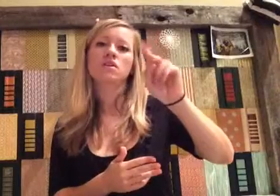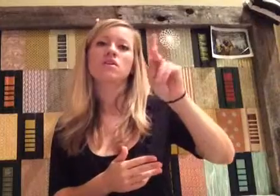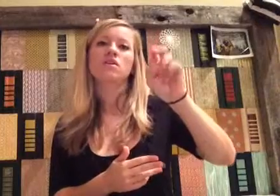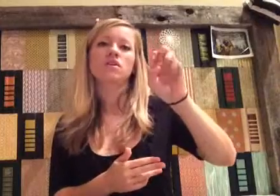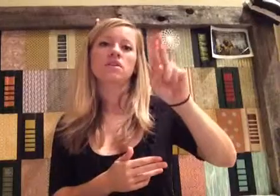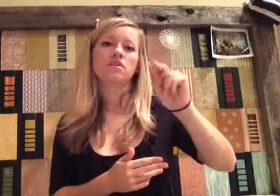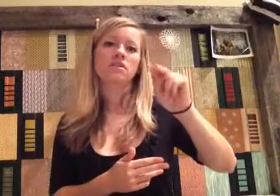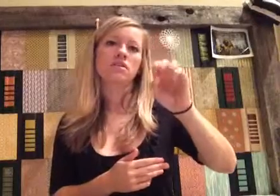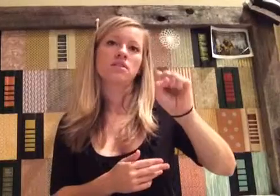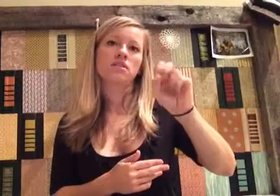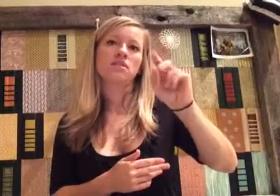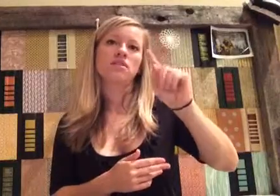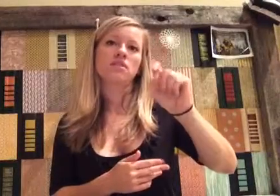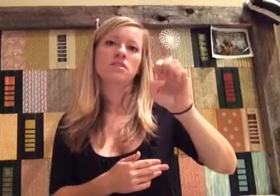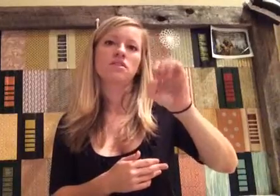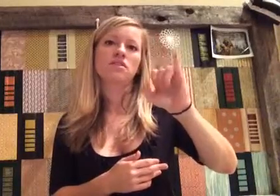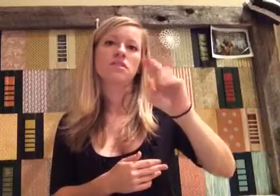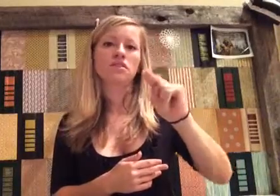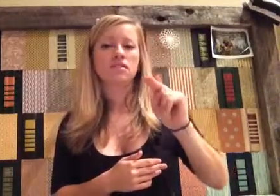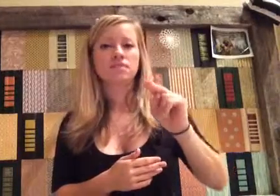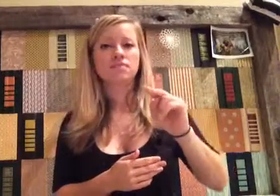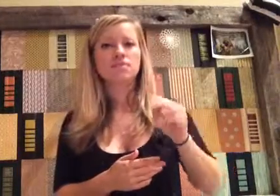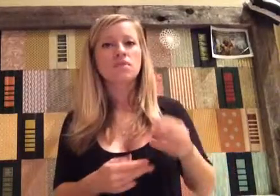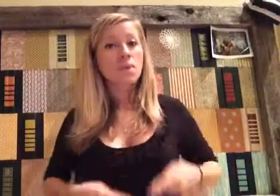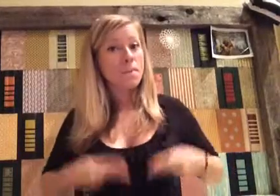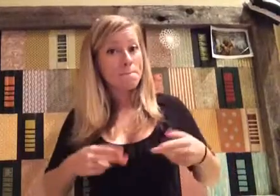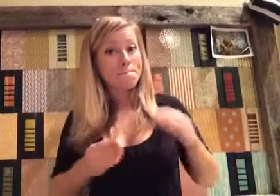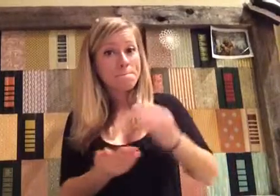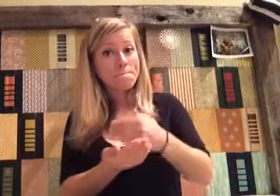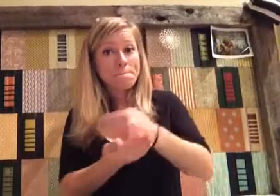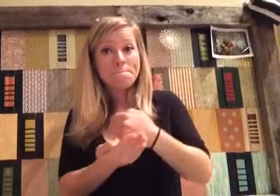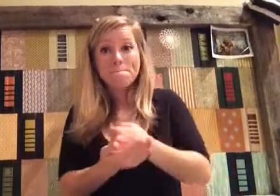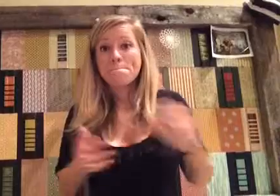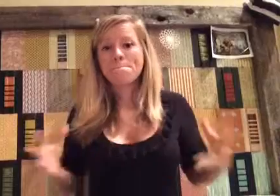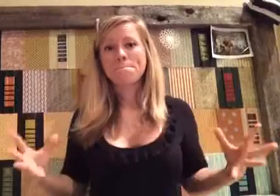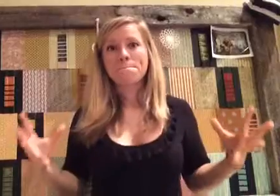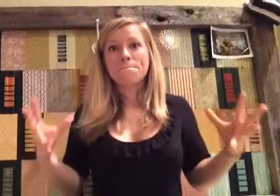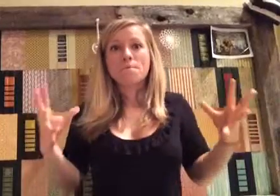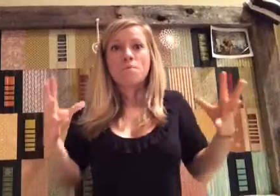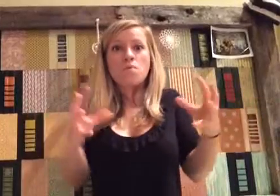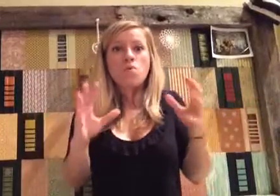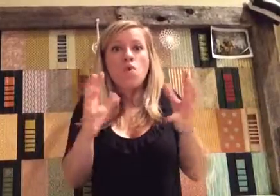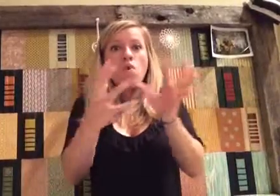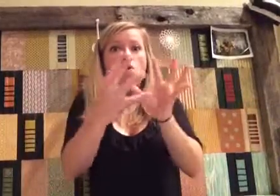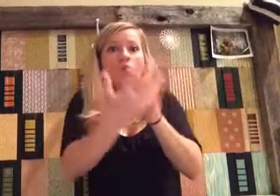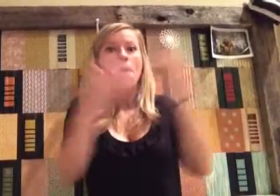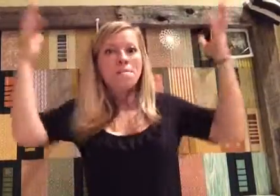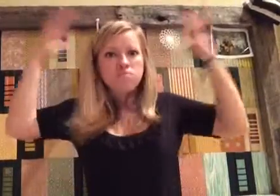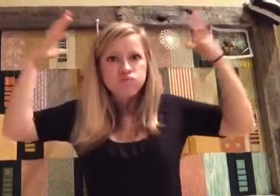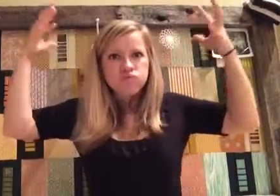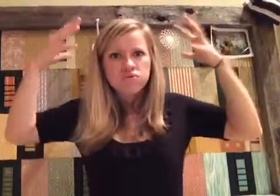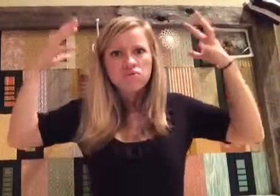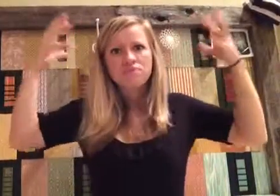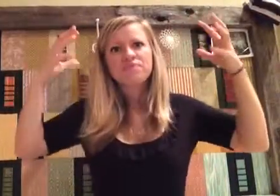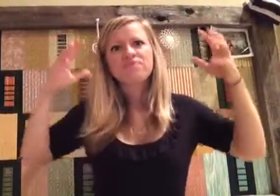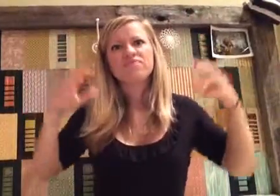putting together body parts, then using electricity to bring it to life. The human then turns into a monster